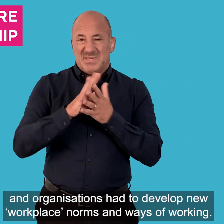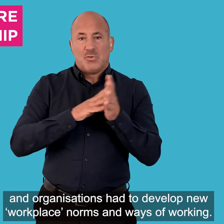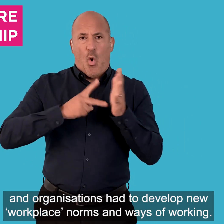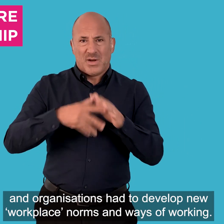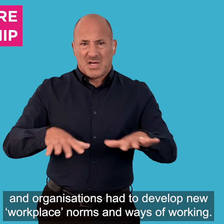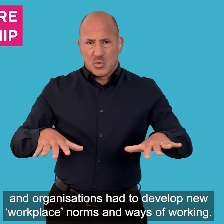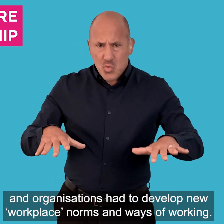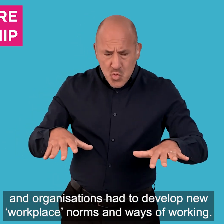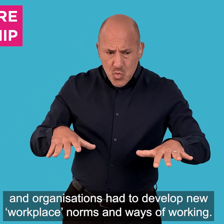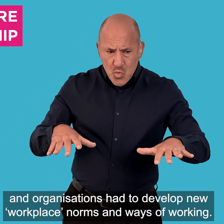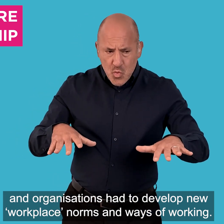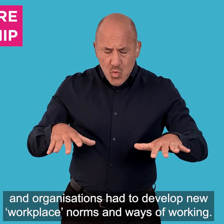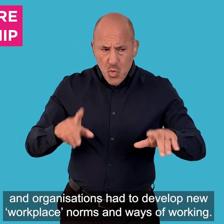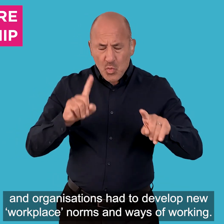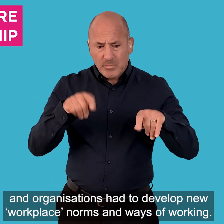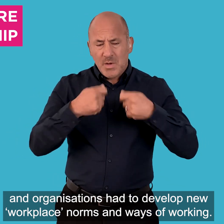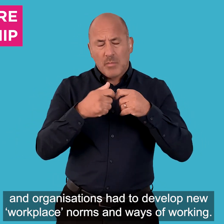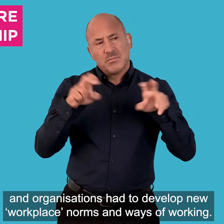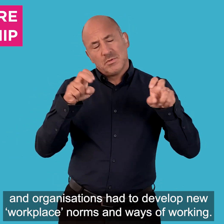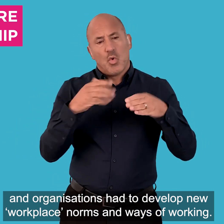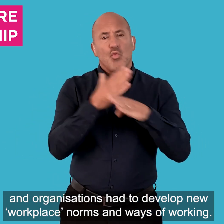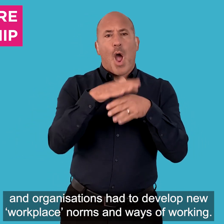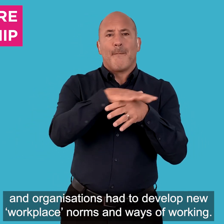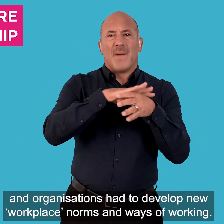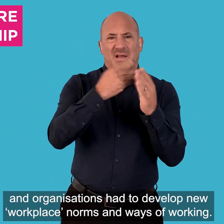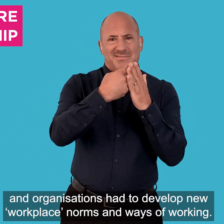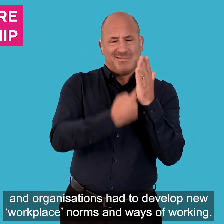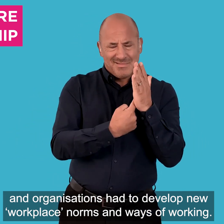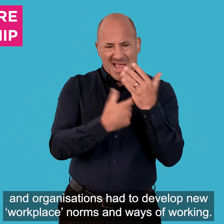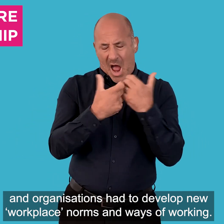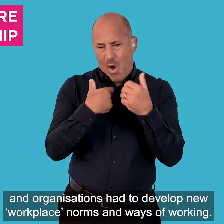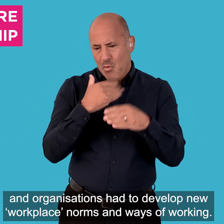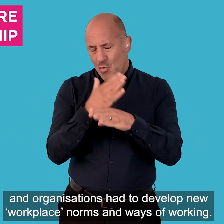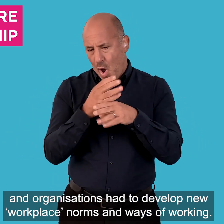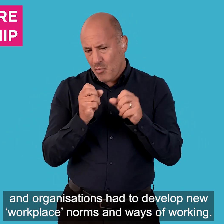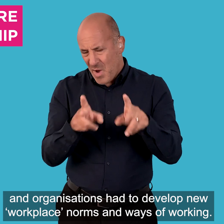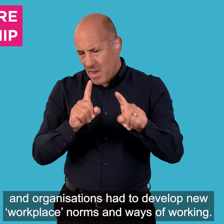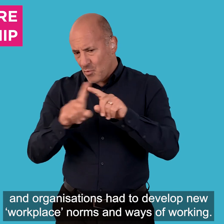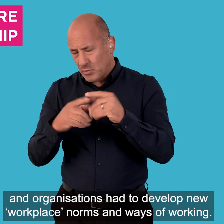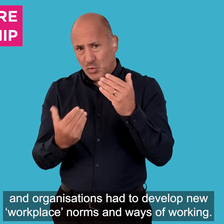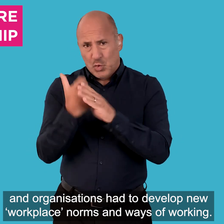and organisations had to develop new workplace norms and ways of working.